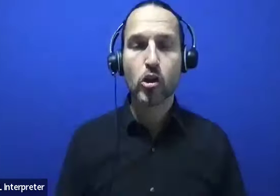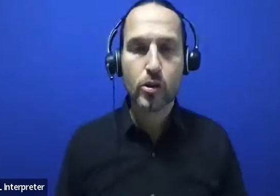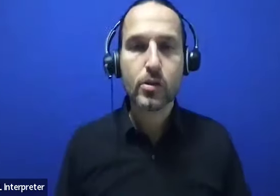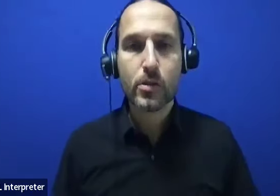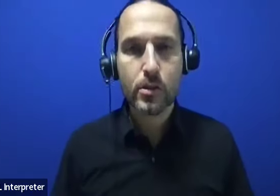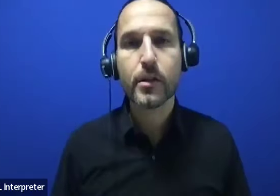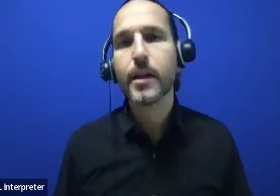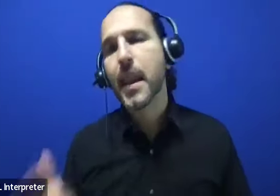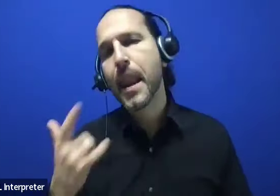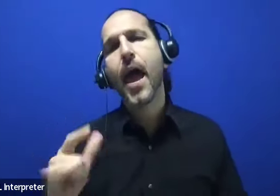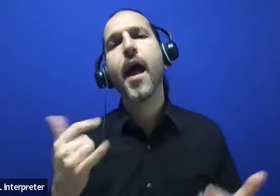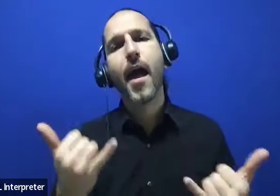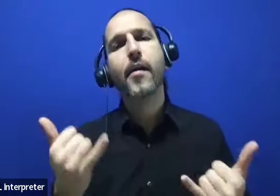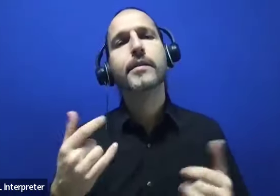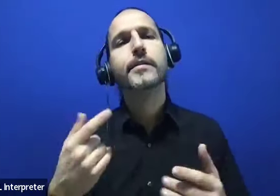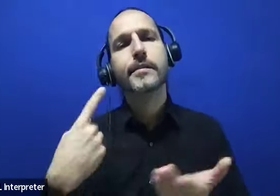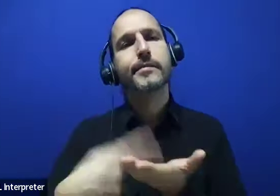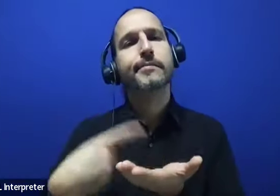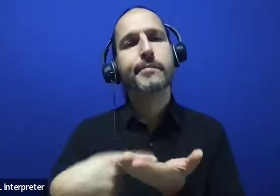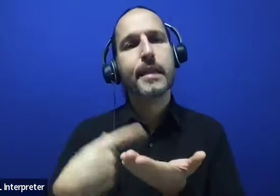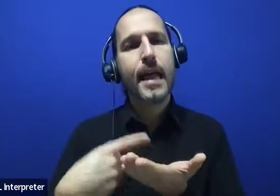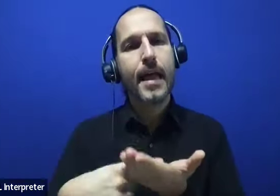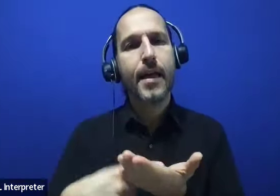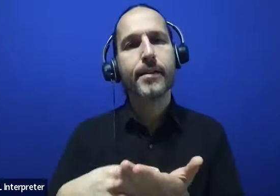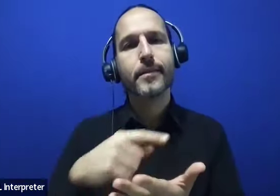So let me talk about what the